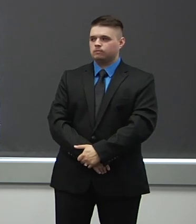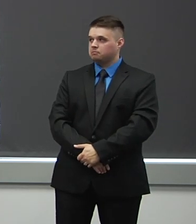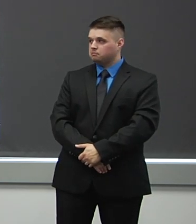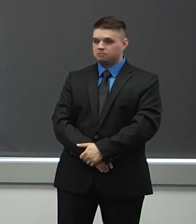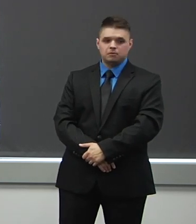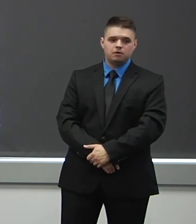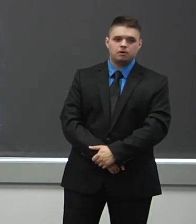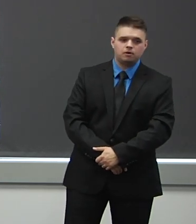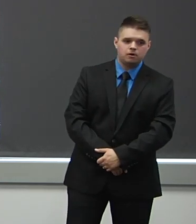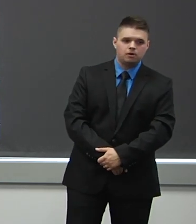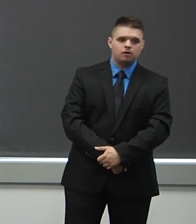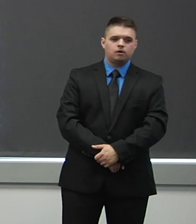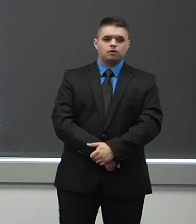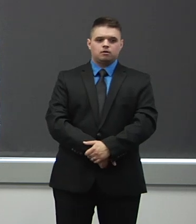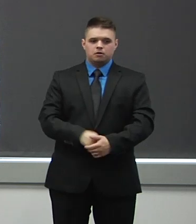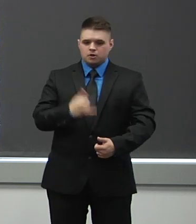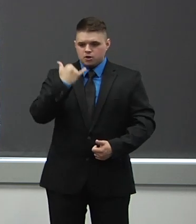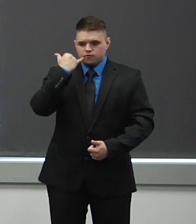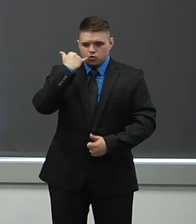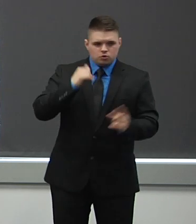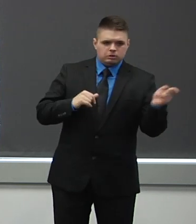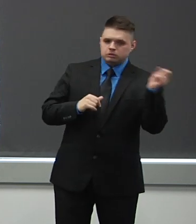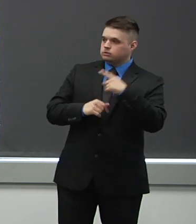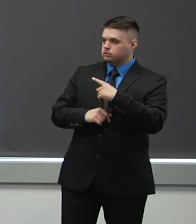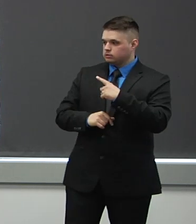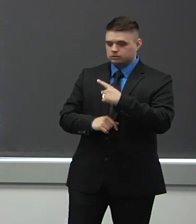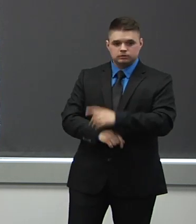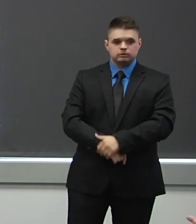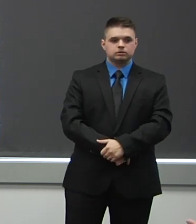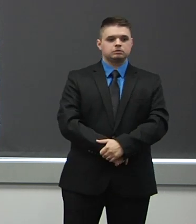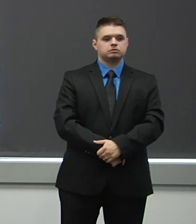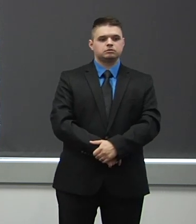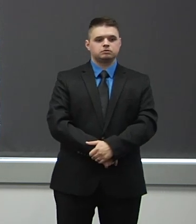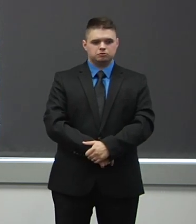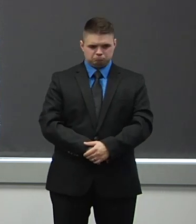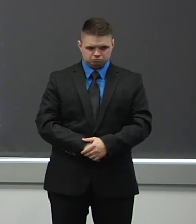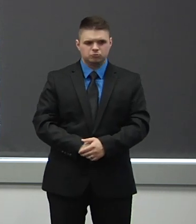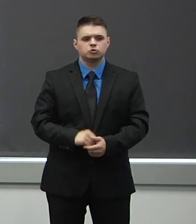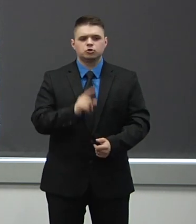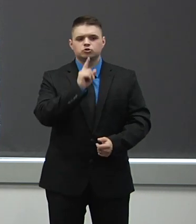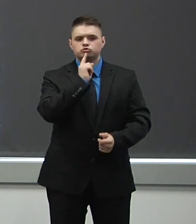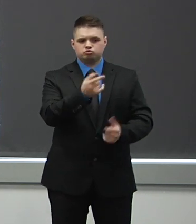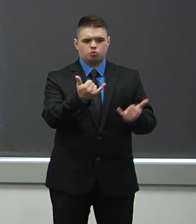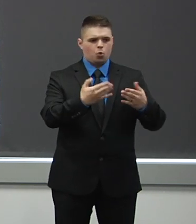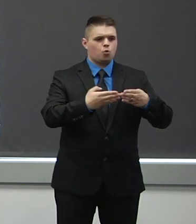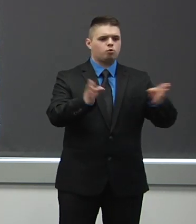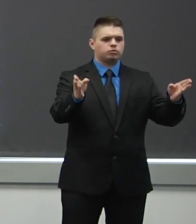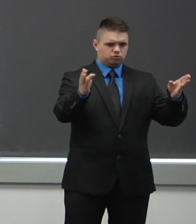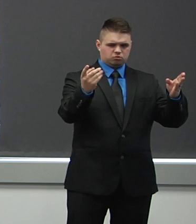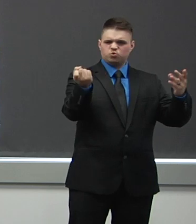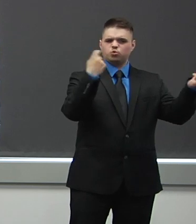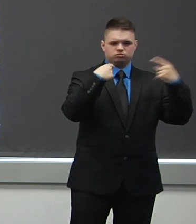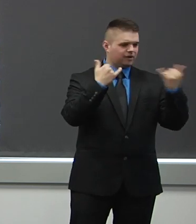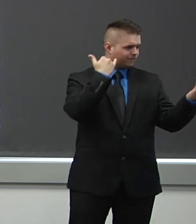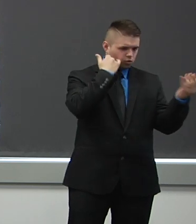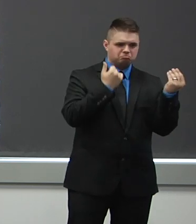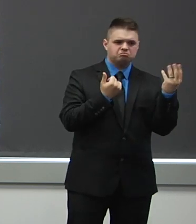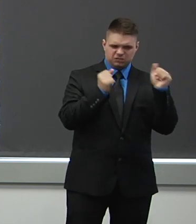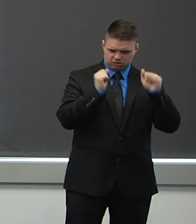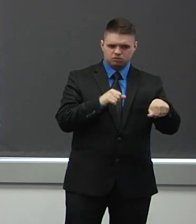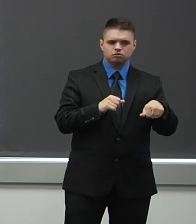Question on the phone, if I can. Sure, and we're going to open it up now to questions on the phone. If you can make sure your line is